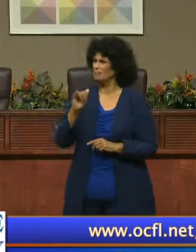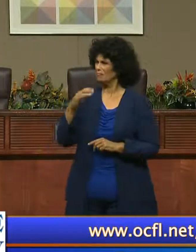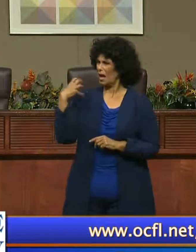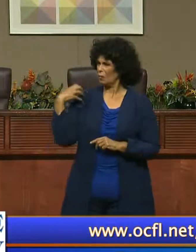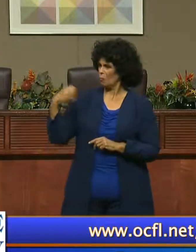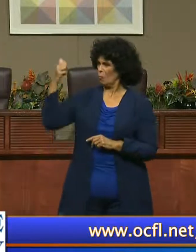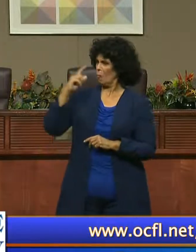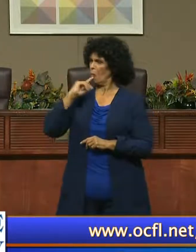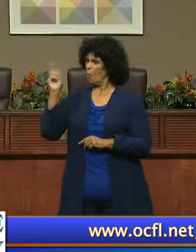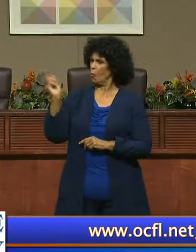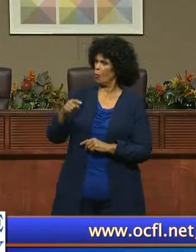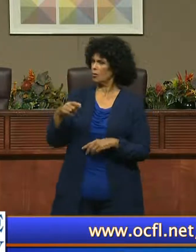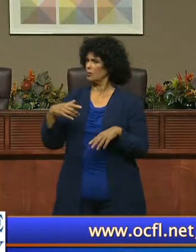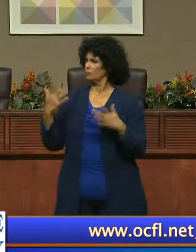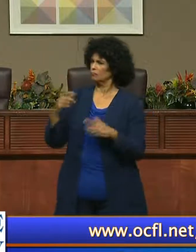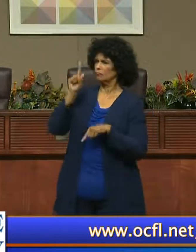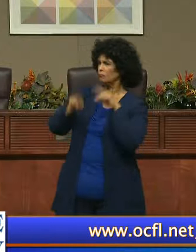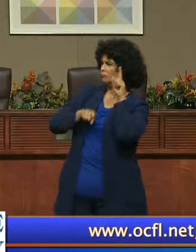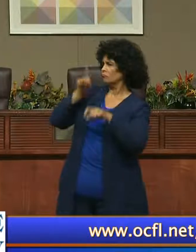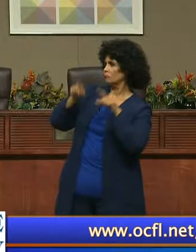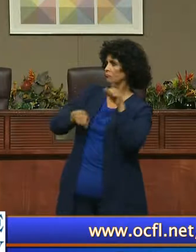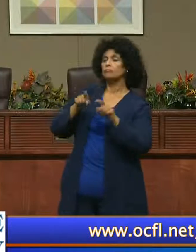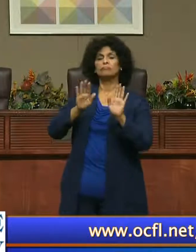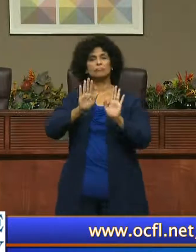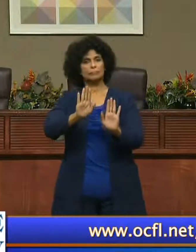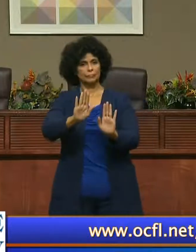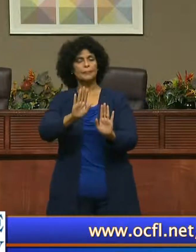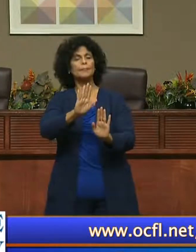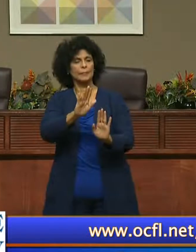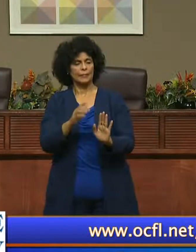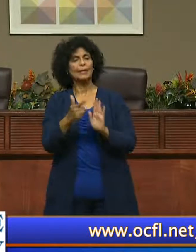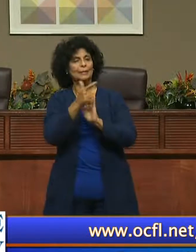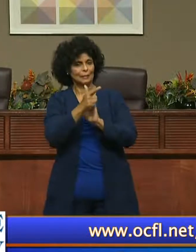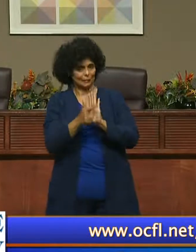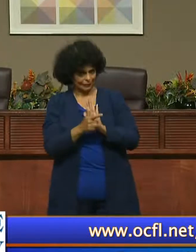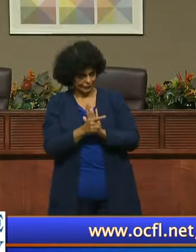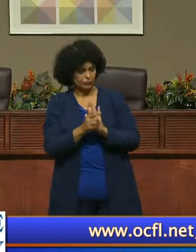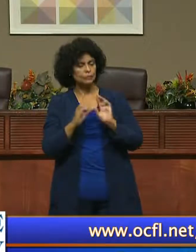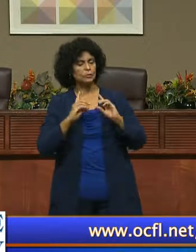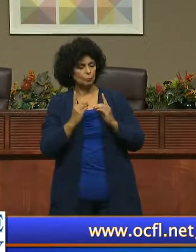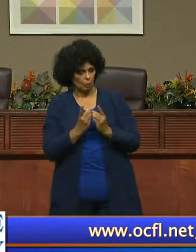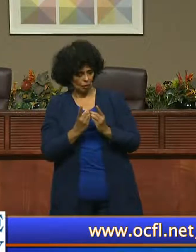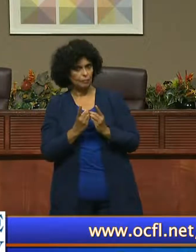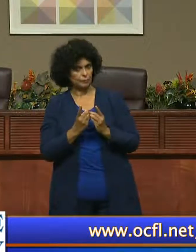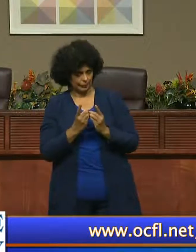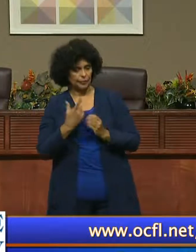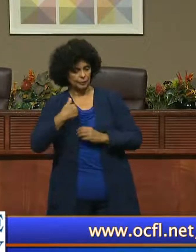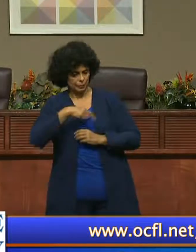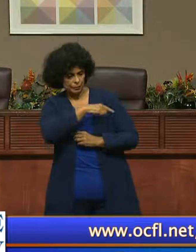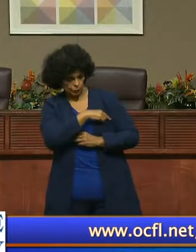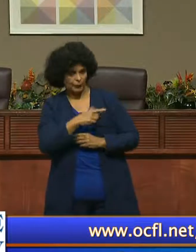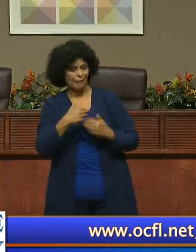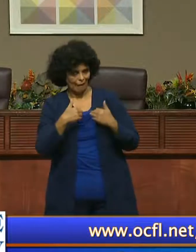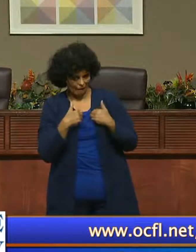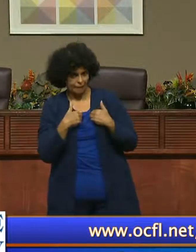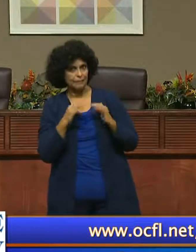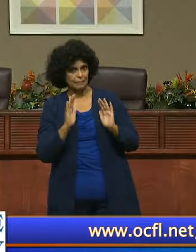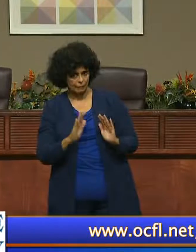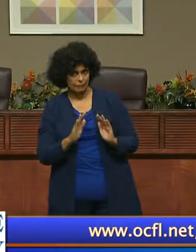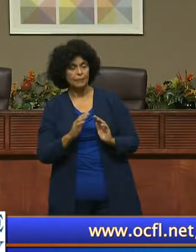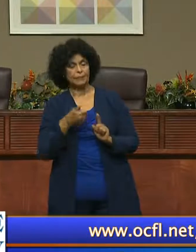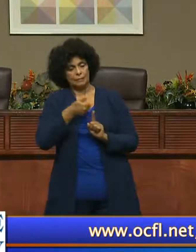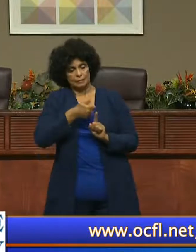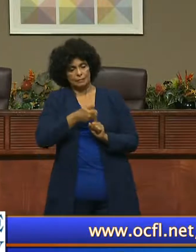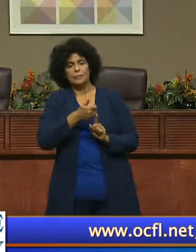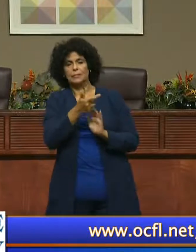and our legal department has made some clarifications to the order to include more exceptions.